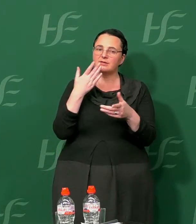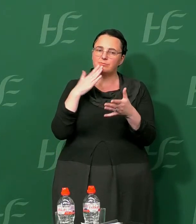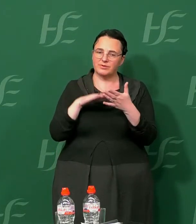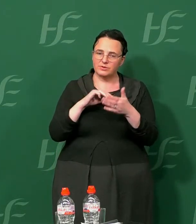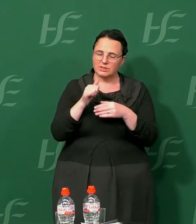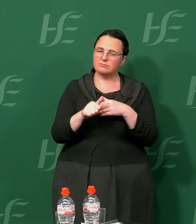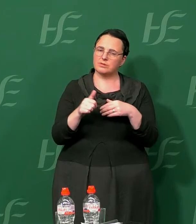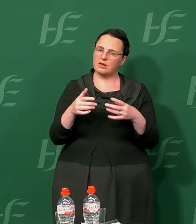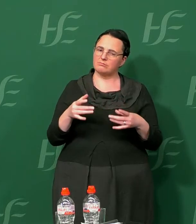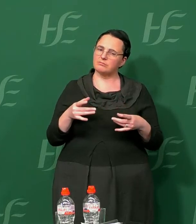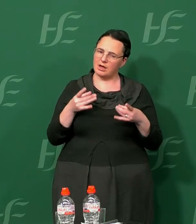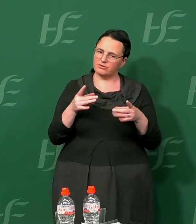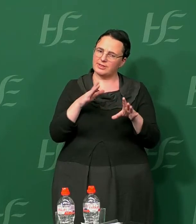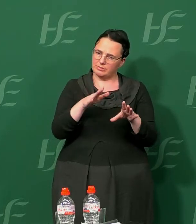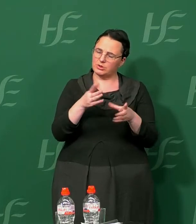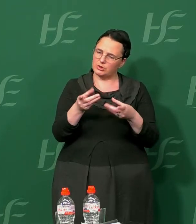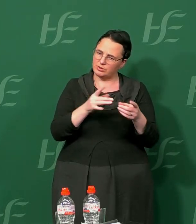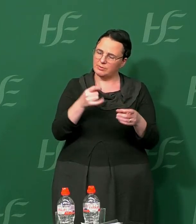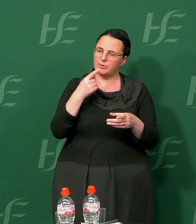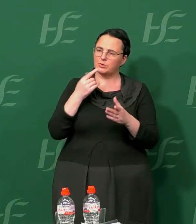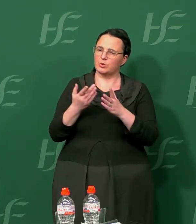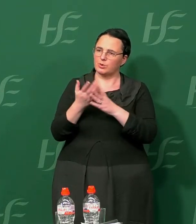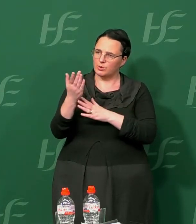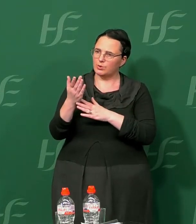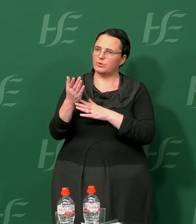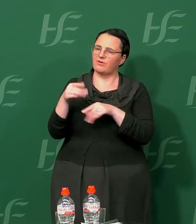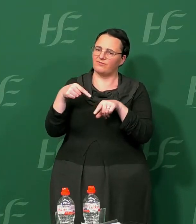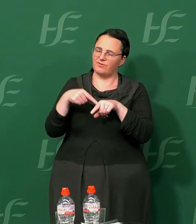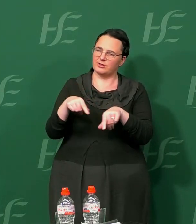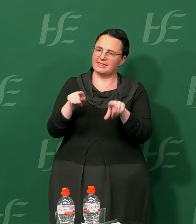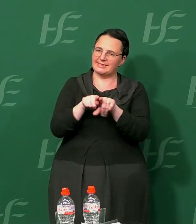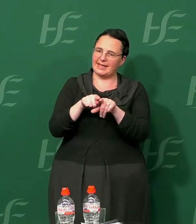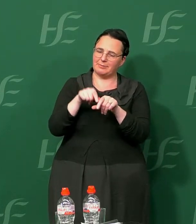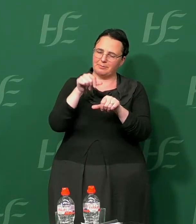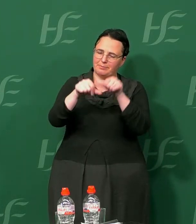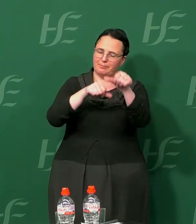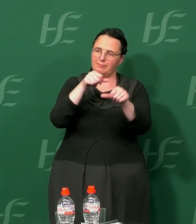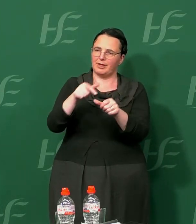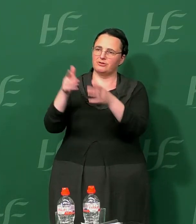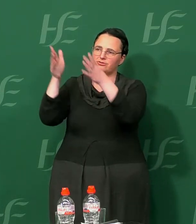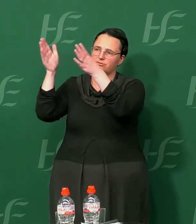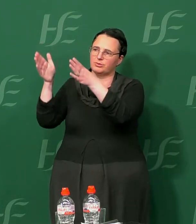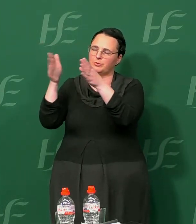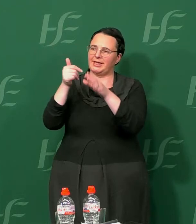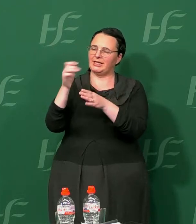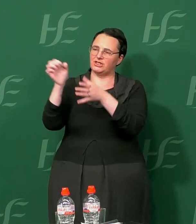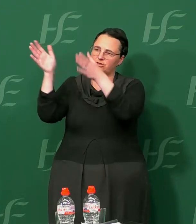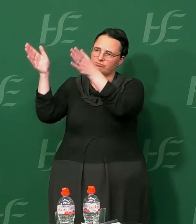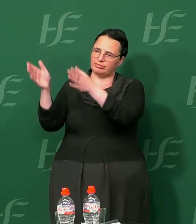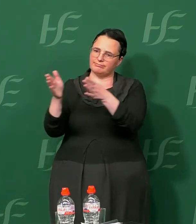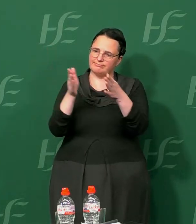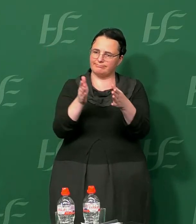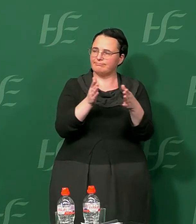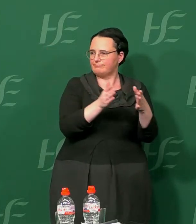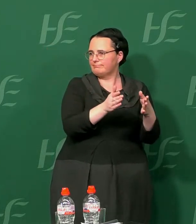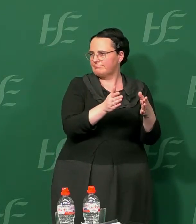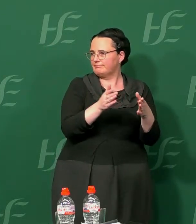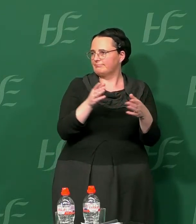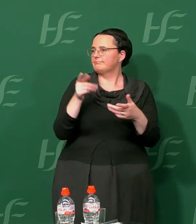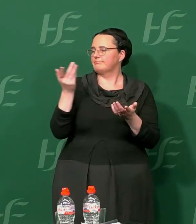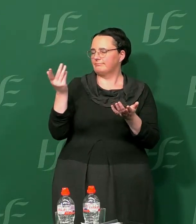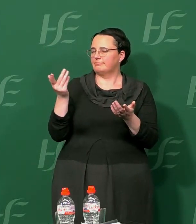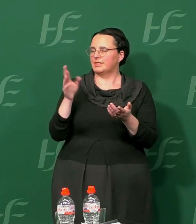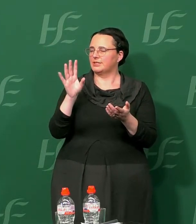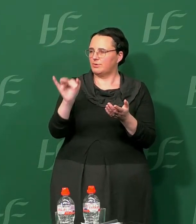today, but what we do want to do is work through that level of consistency down through the ages. And that is the reason being we're addressing the